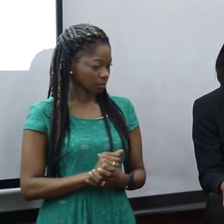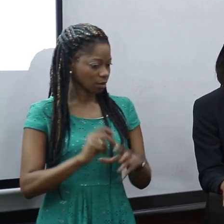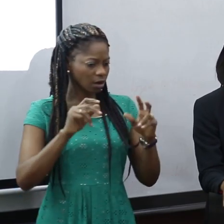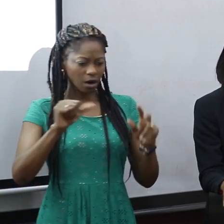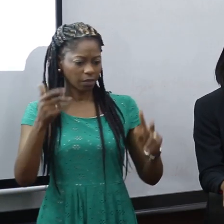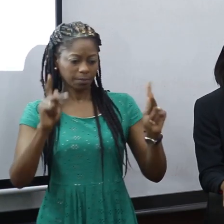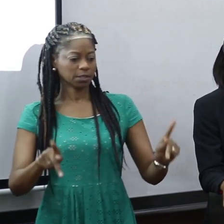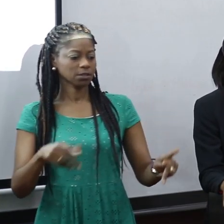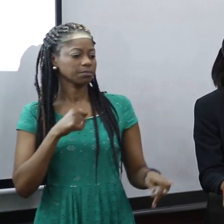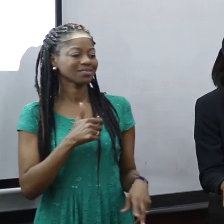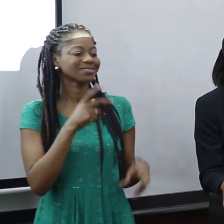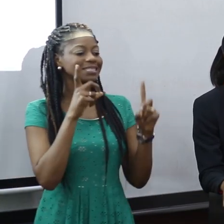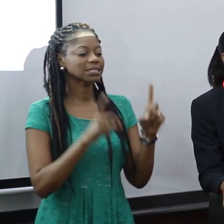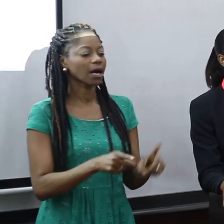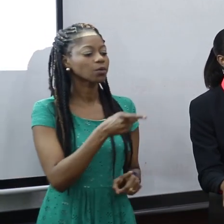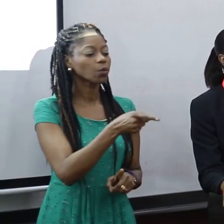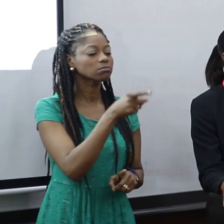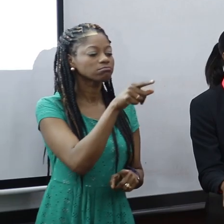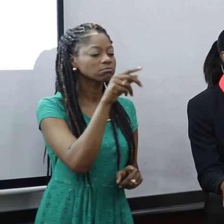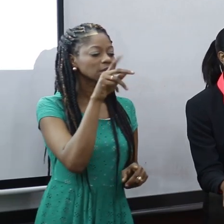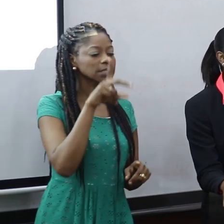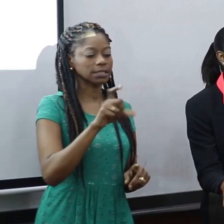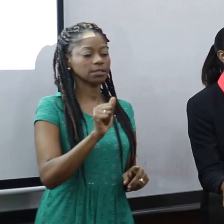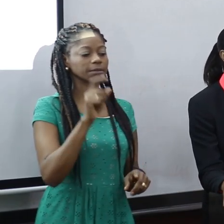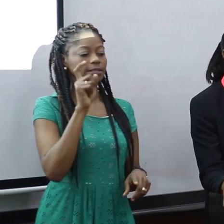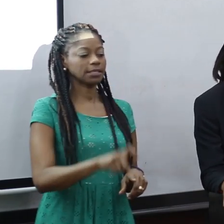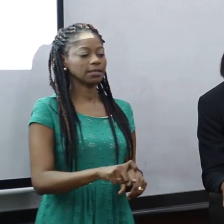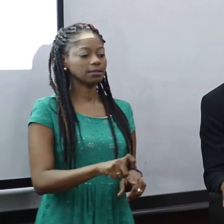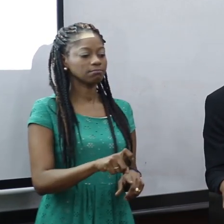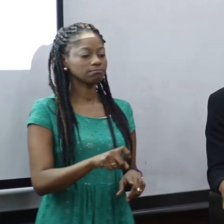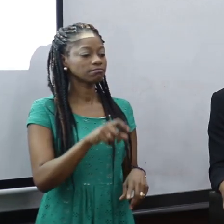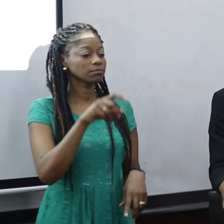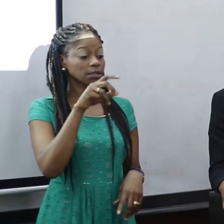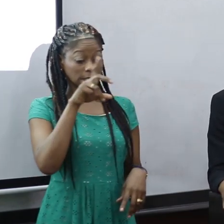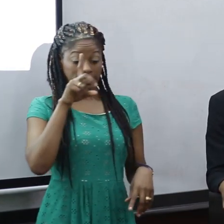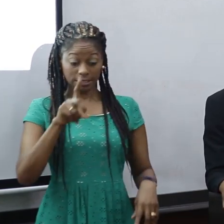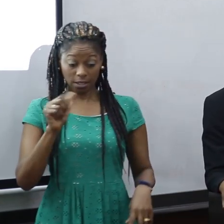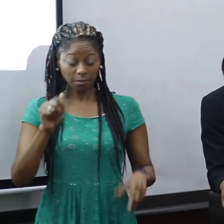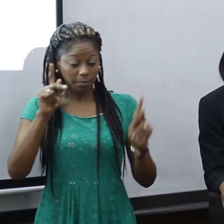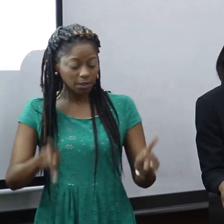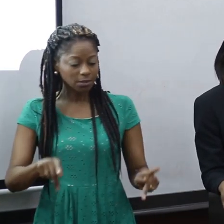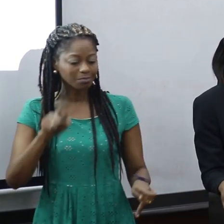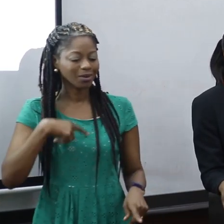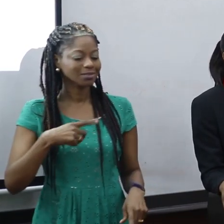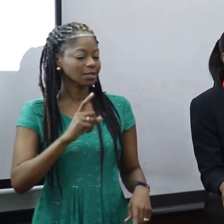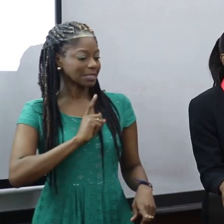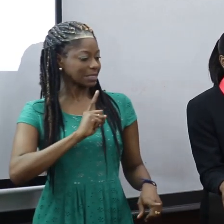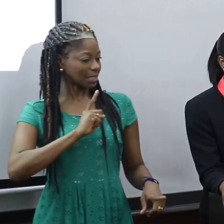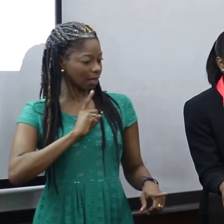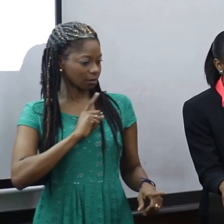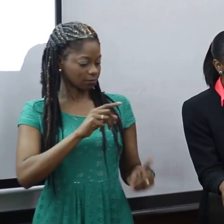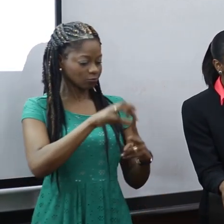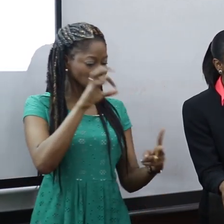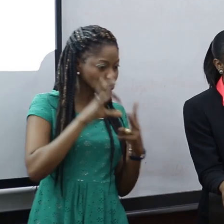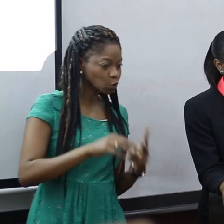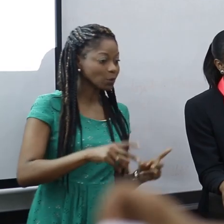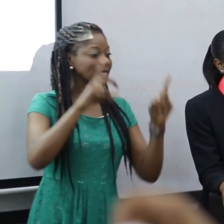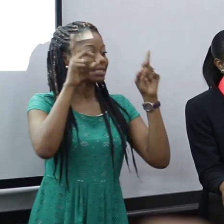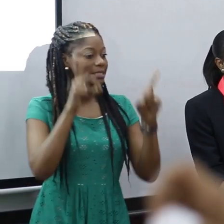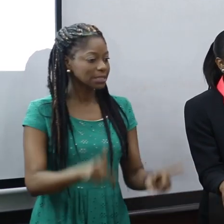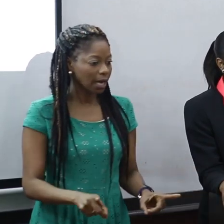Addressing the issue of involuntary treatment, mandatory treatment, is Article 17 of the Convention,